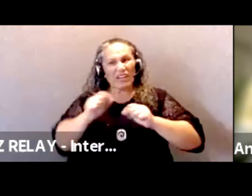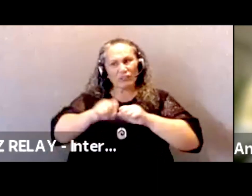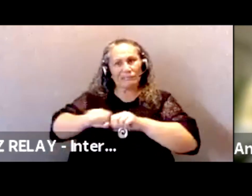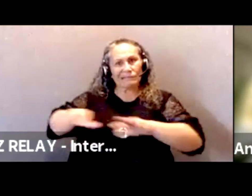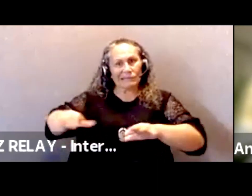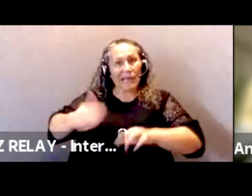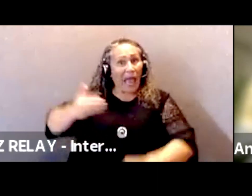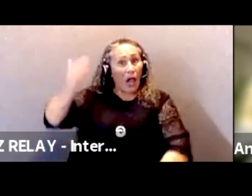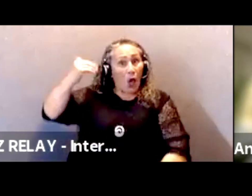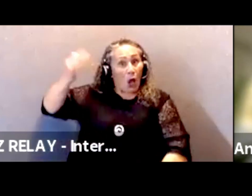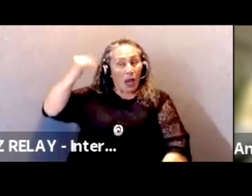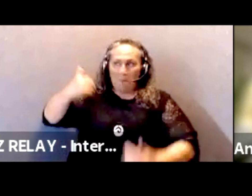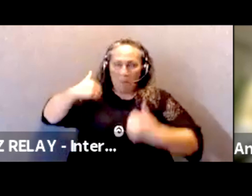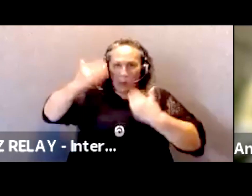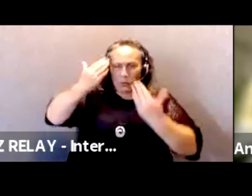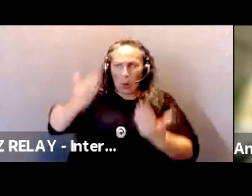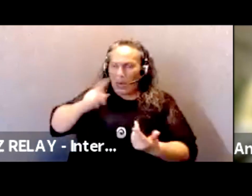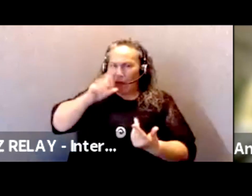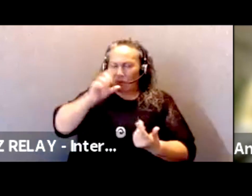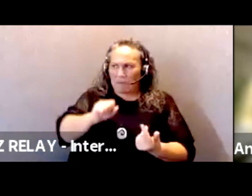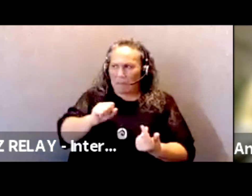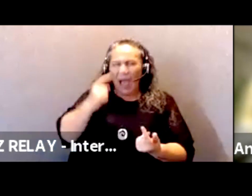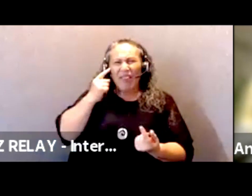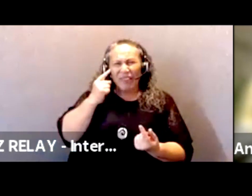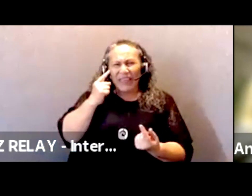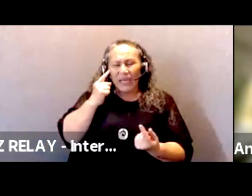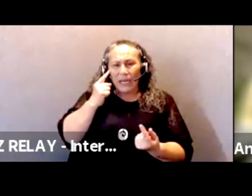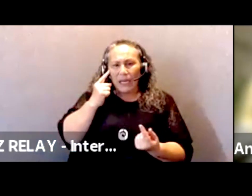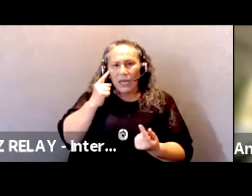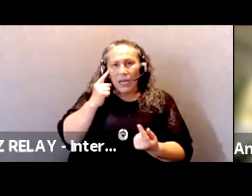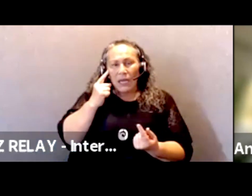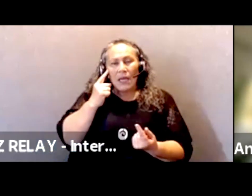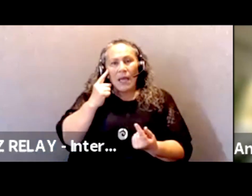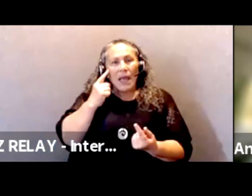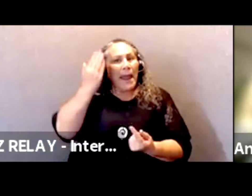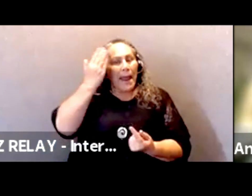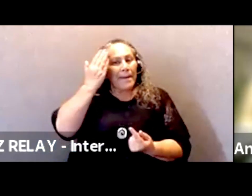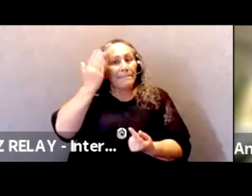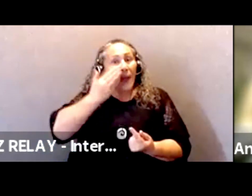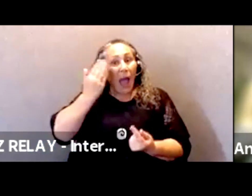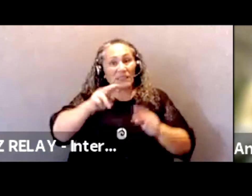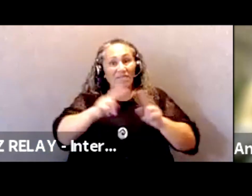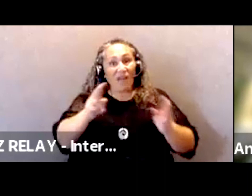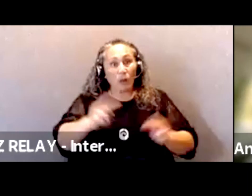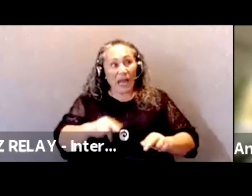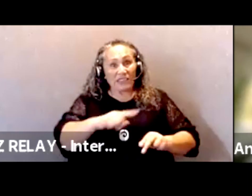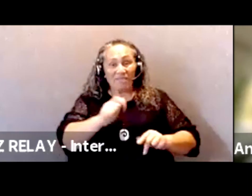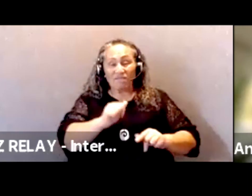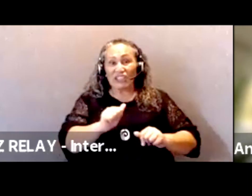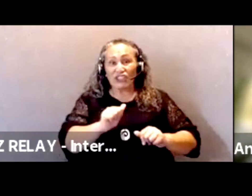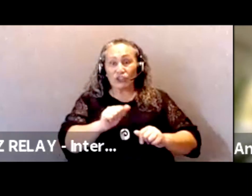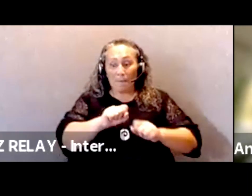I just got to remember how it was pushed out. I think it was pushed out through the Blind Foundation as well, because